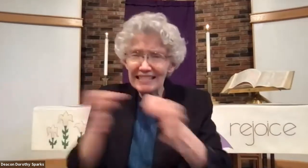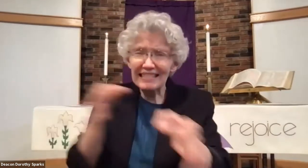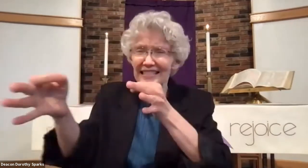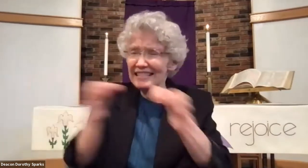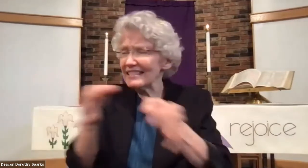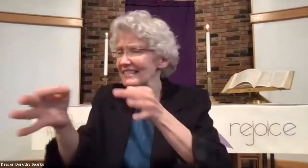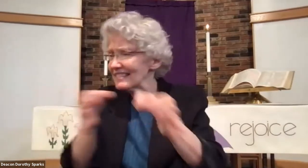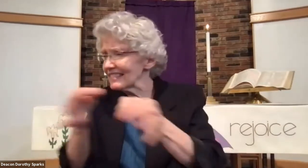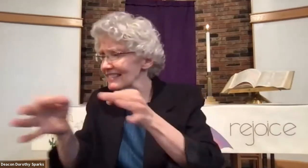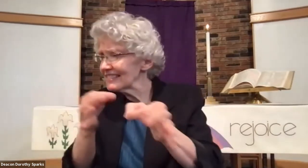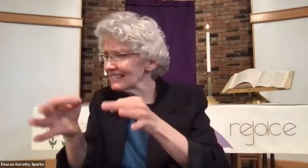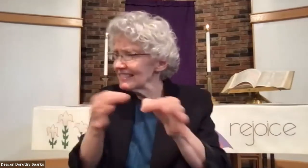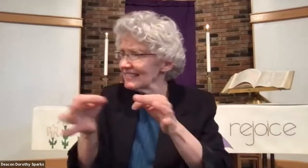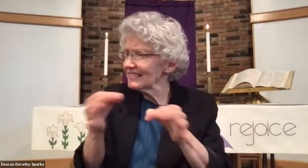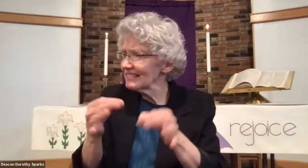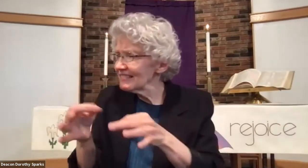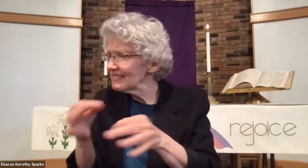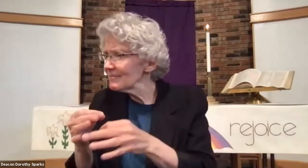"While I was with you,